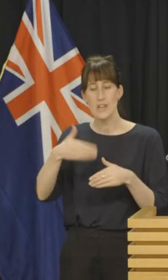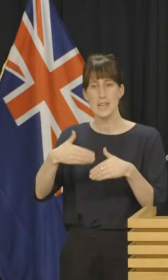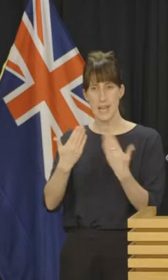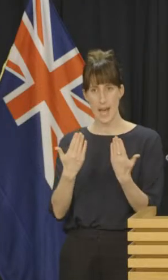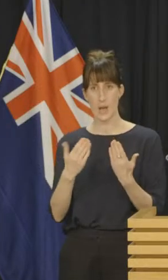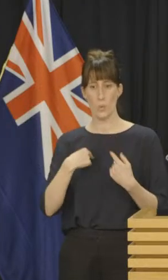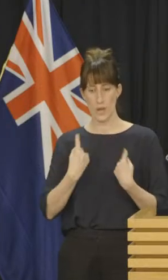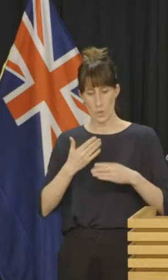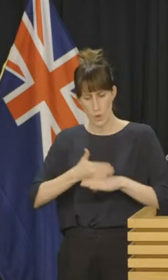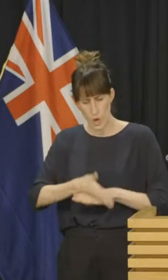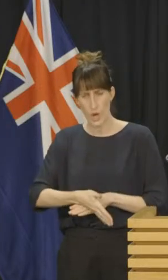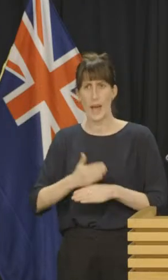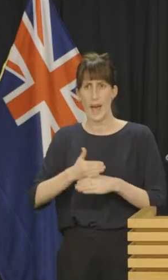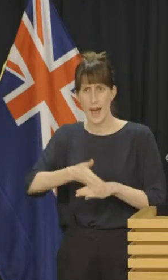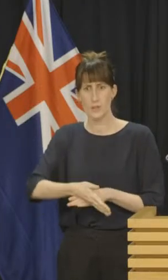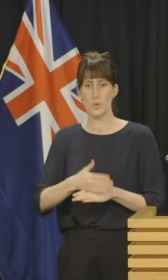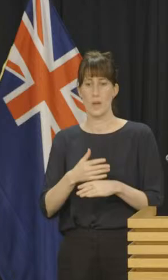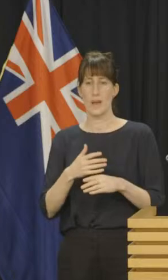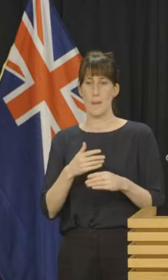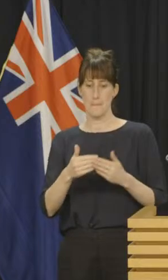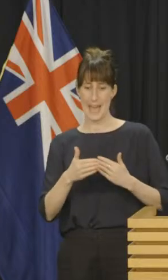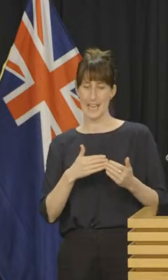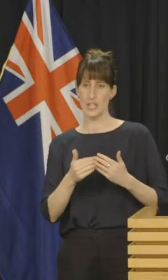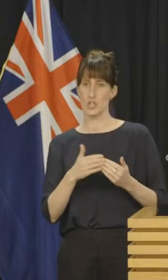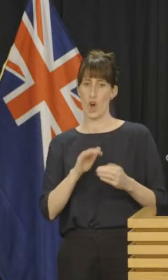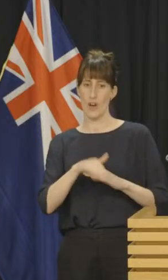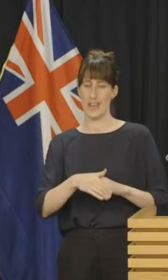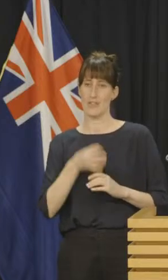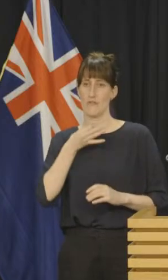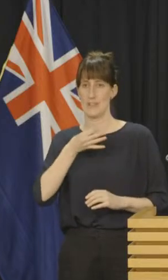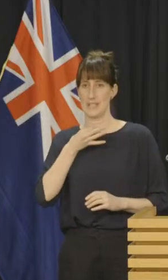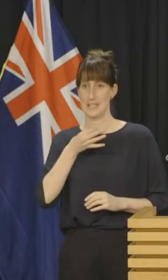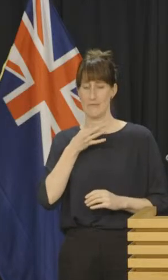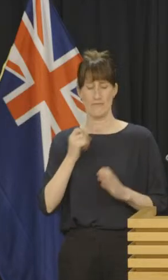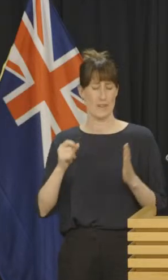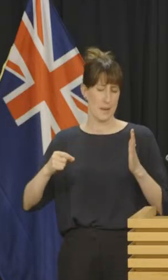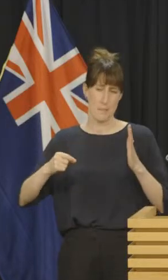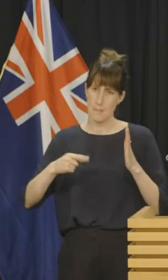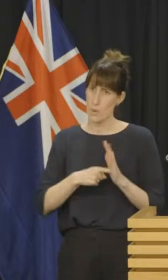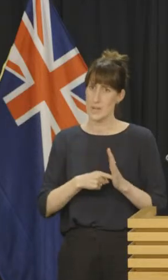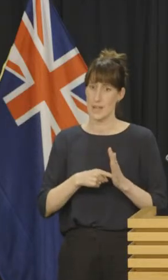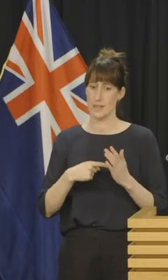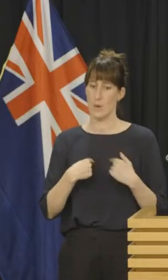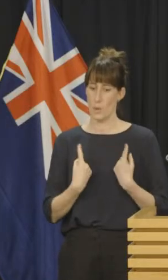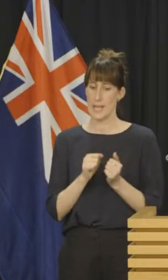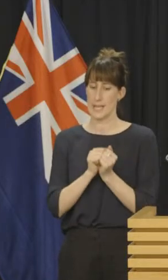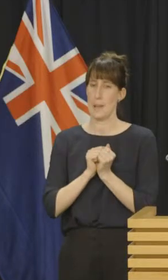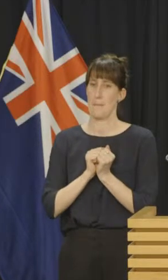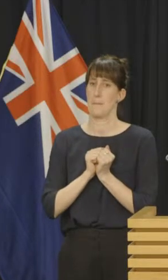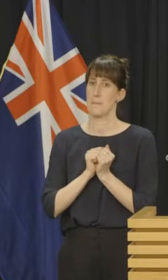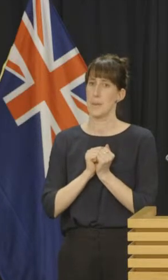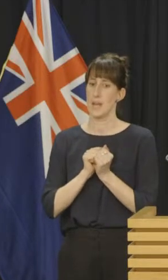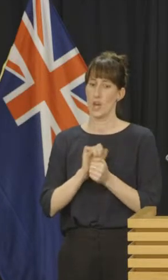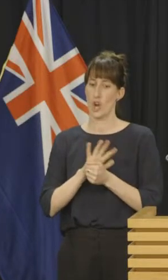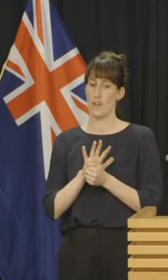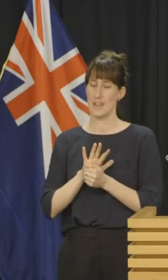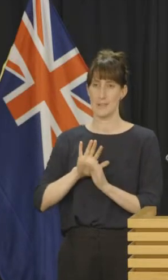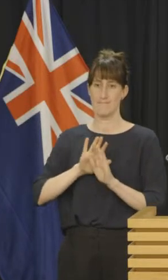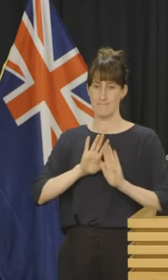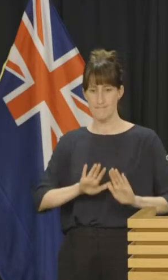managed isolation and quarantine facilities. It's absolutely fundamental to us maintaining our current position. So any